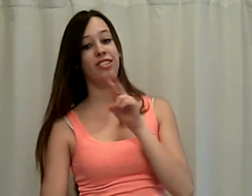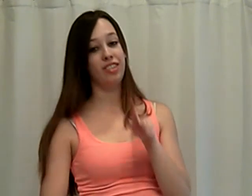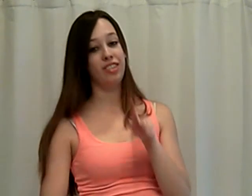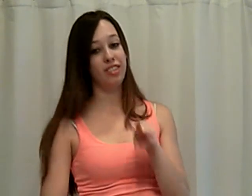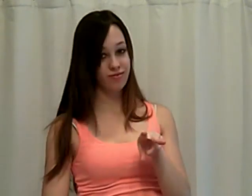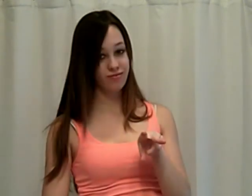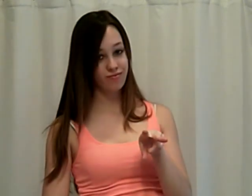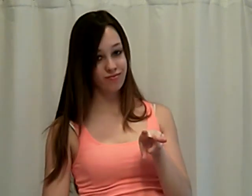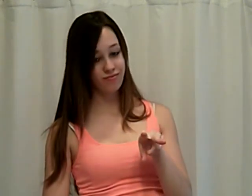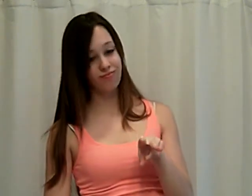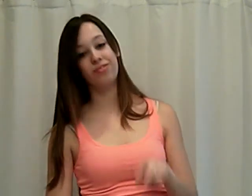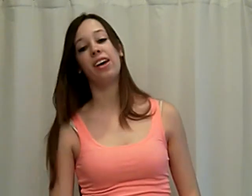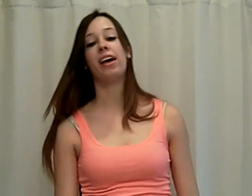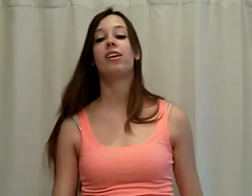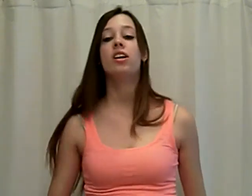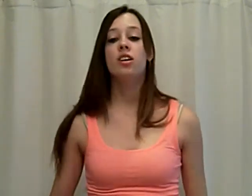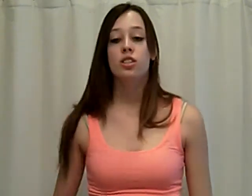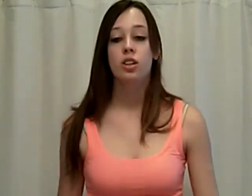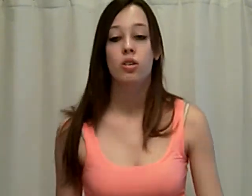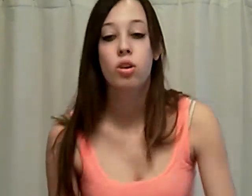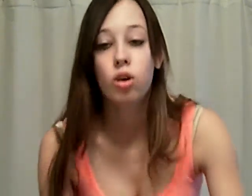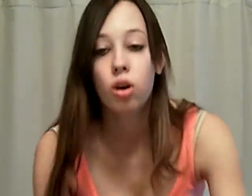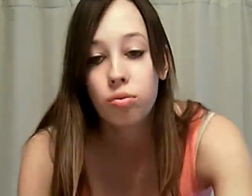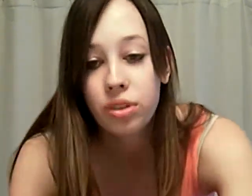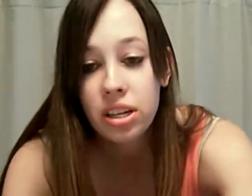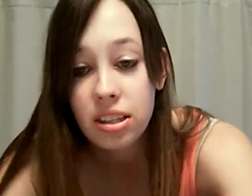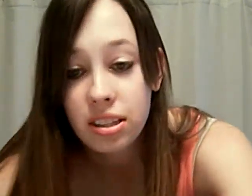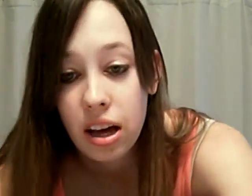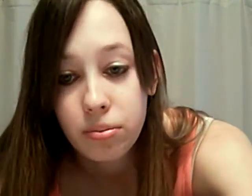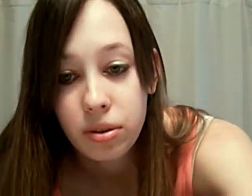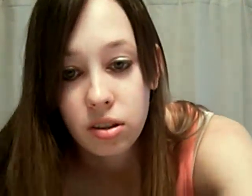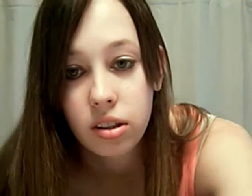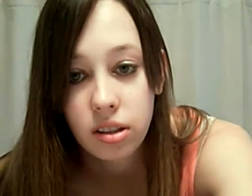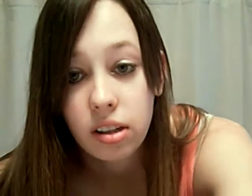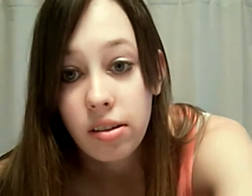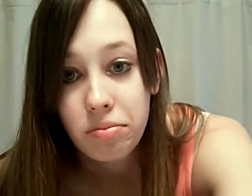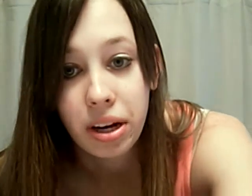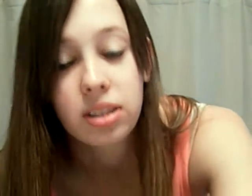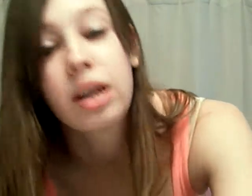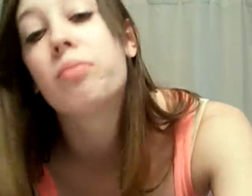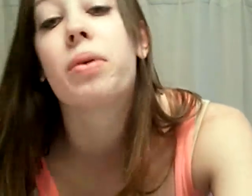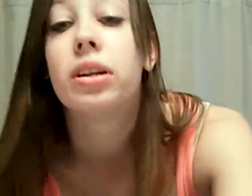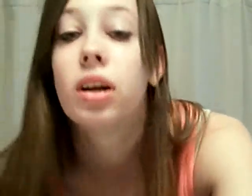22. Okay, so hopefully this helps. It's like 11 minutes, but